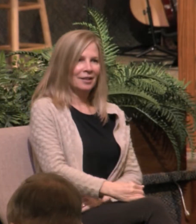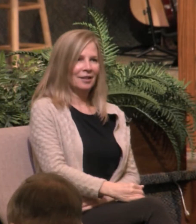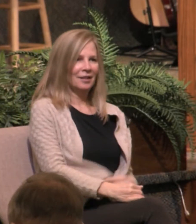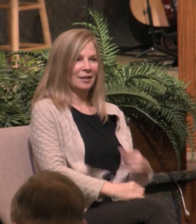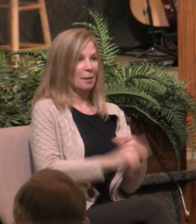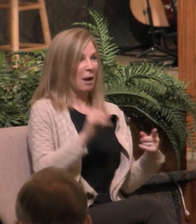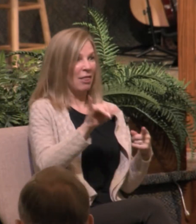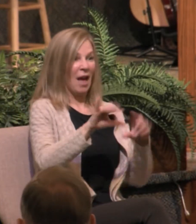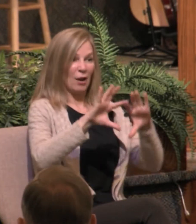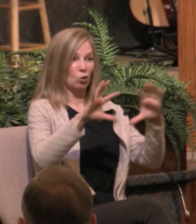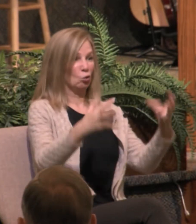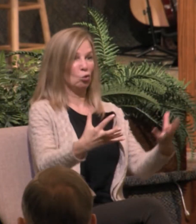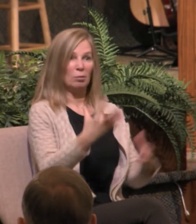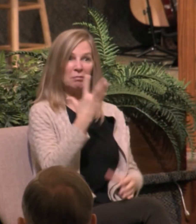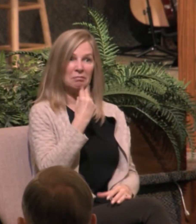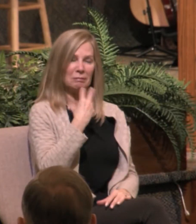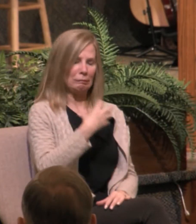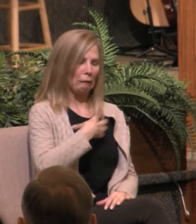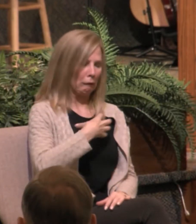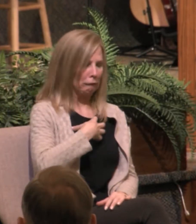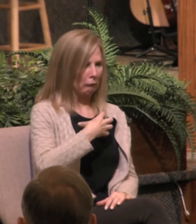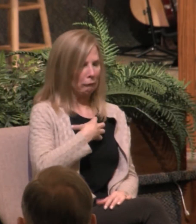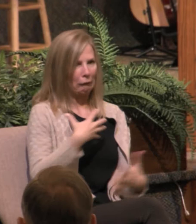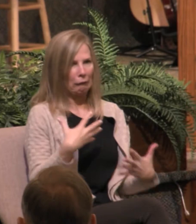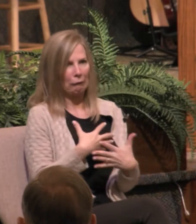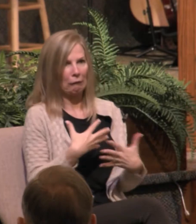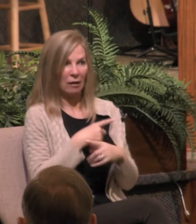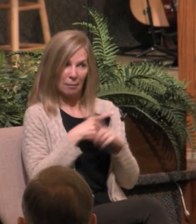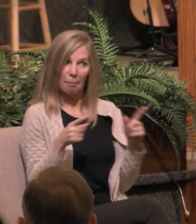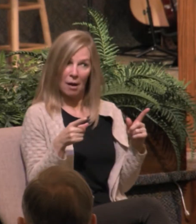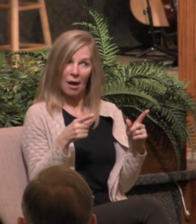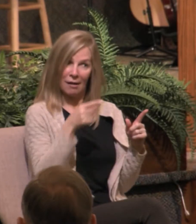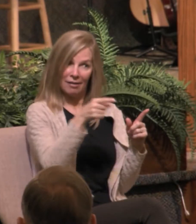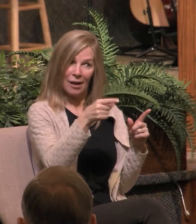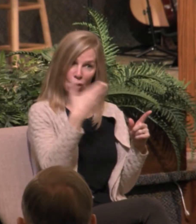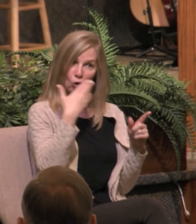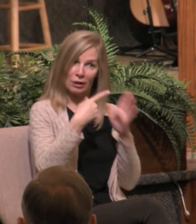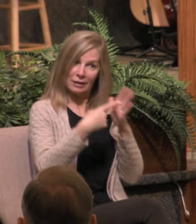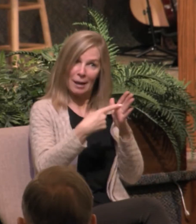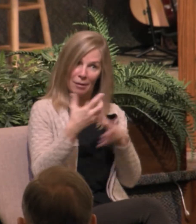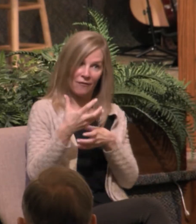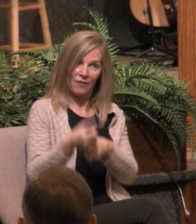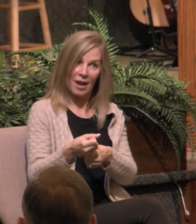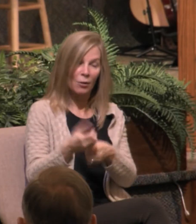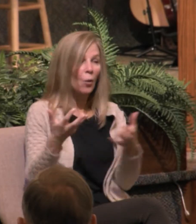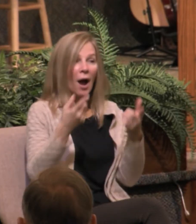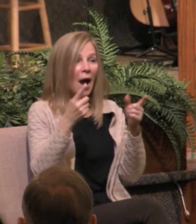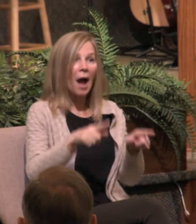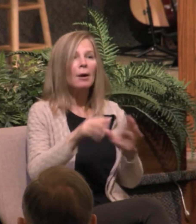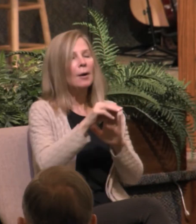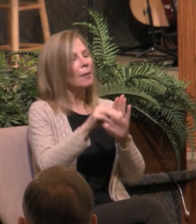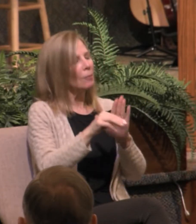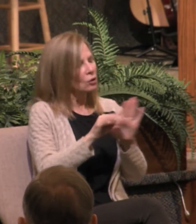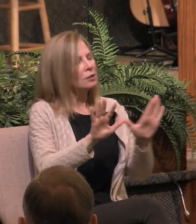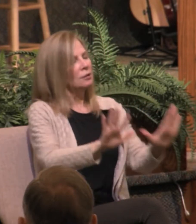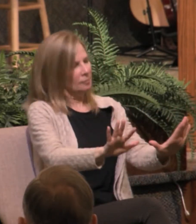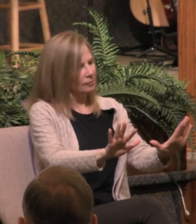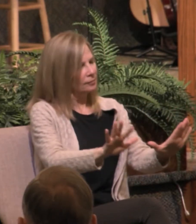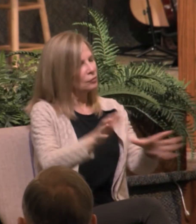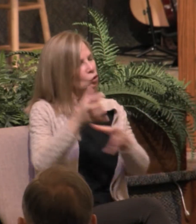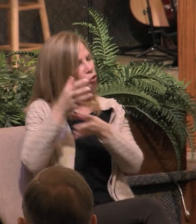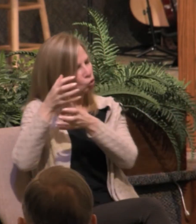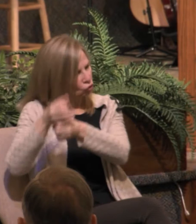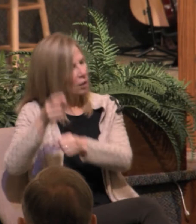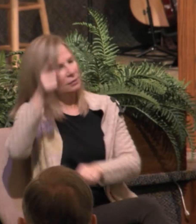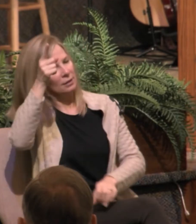Yet this group of grumbling cowards is about to be held up as an example of faith. What happened? Moses inspired them to trust God in this